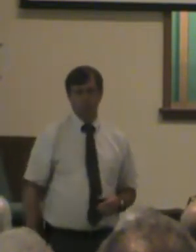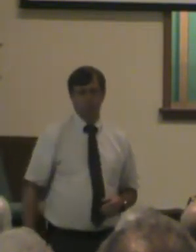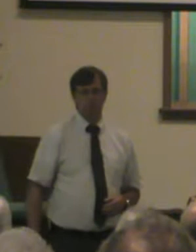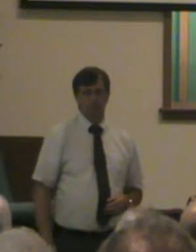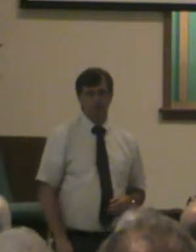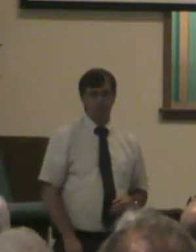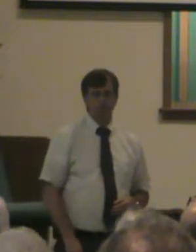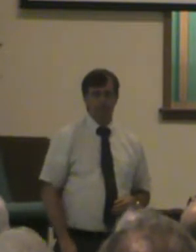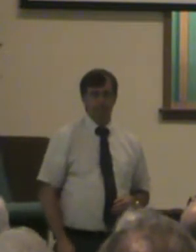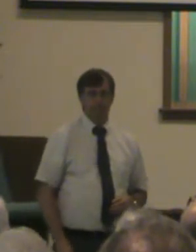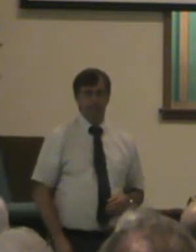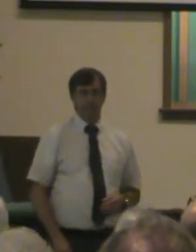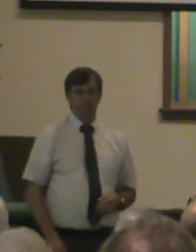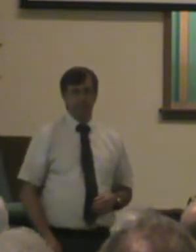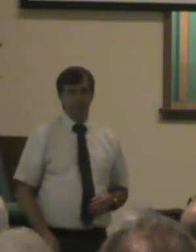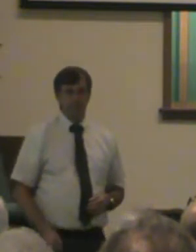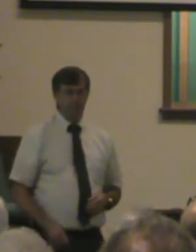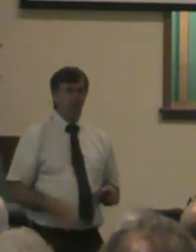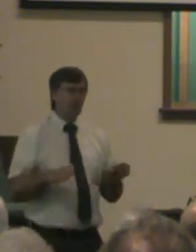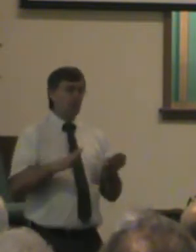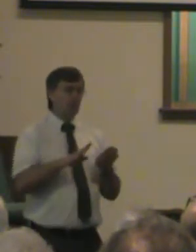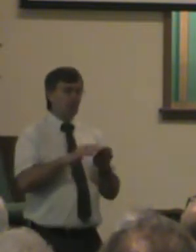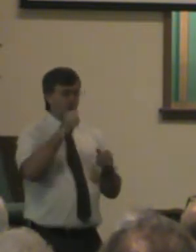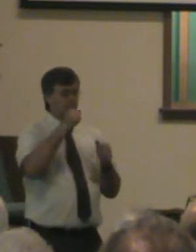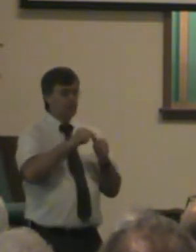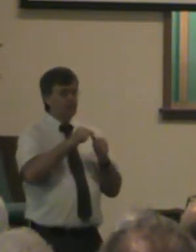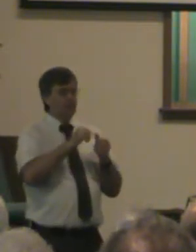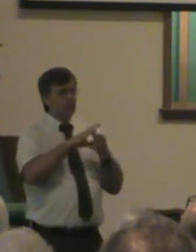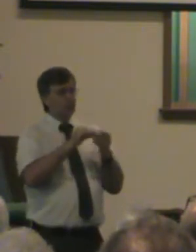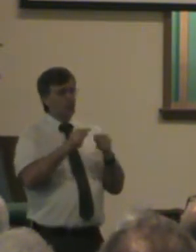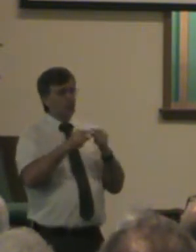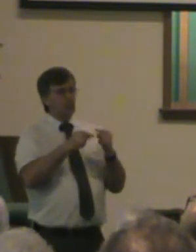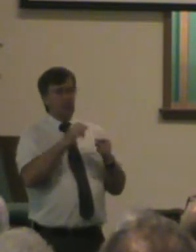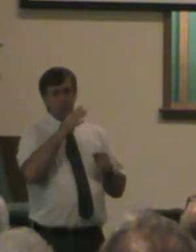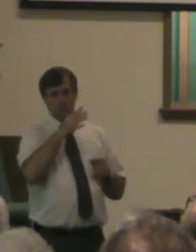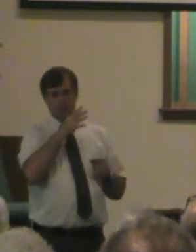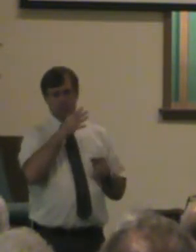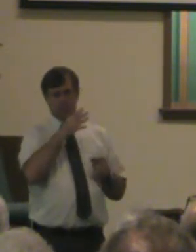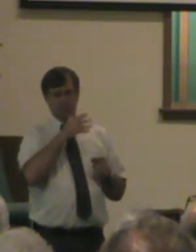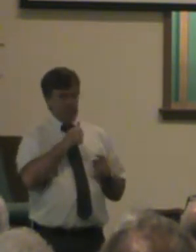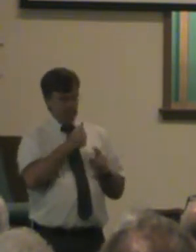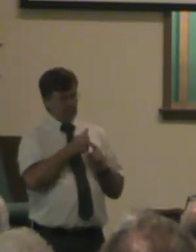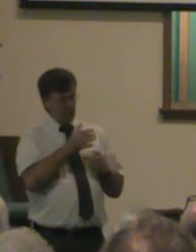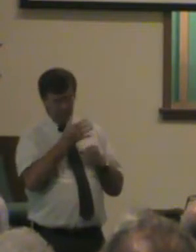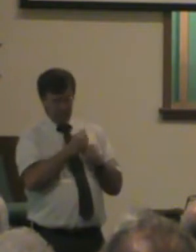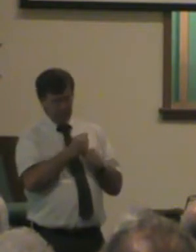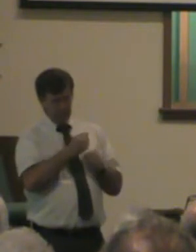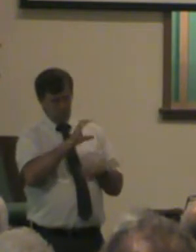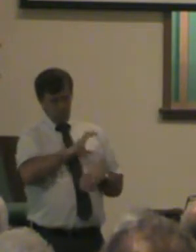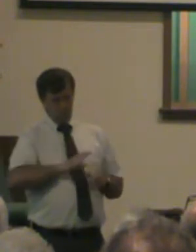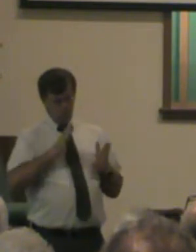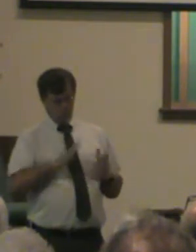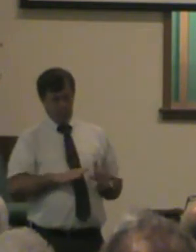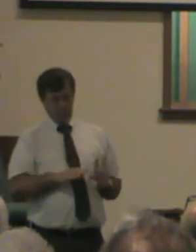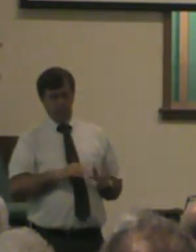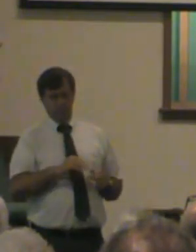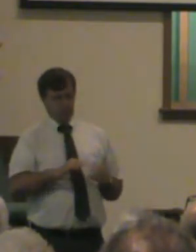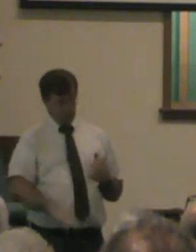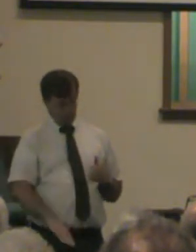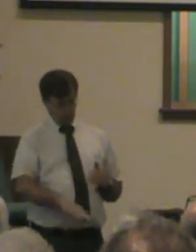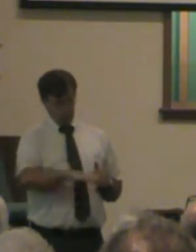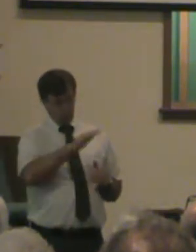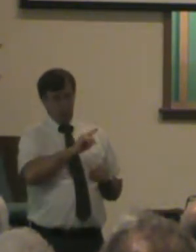As I close on my story of mother, very faithful member of the church. She was brought the kids up in them, glory to the Lord,